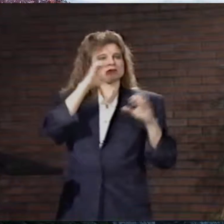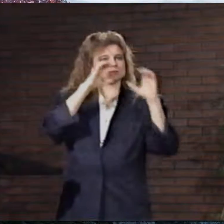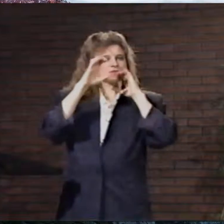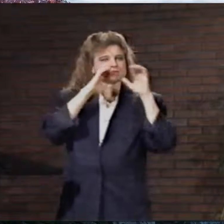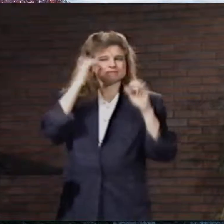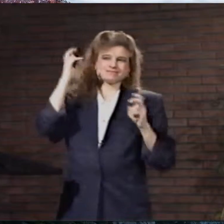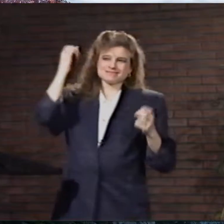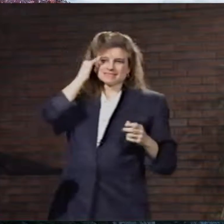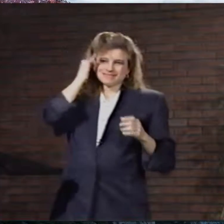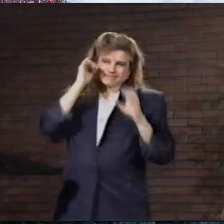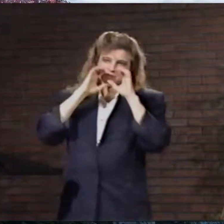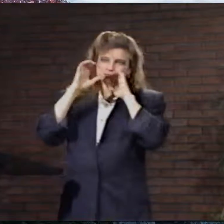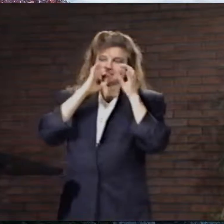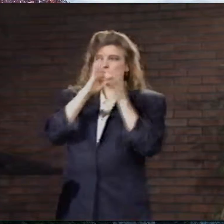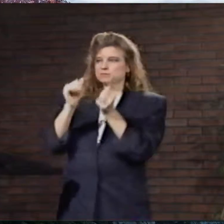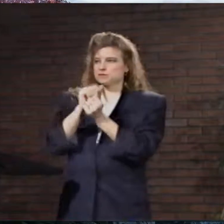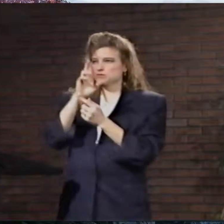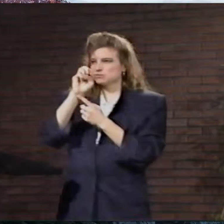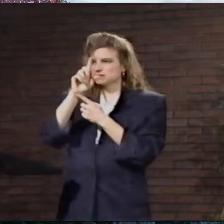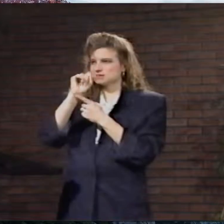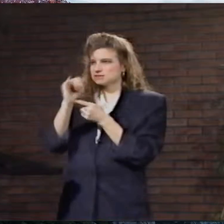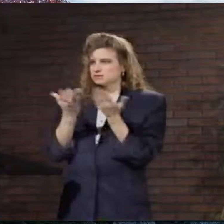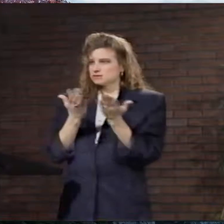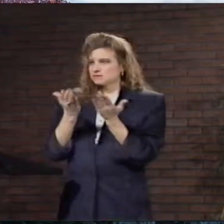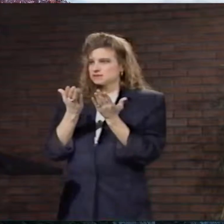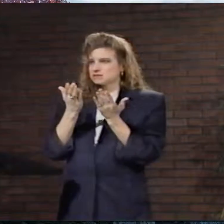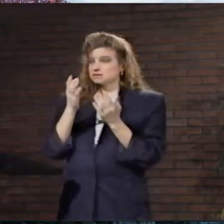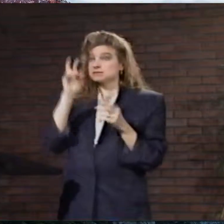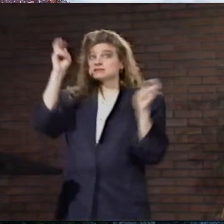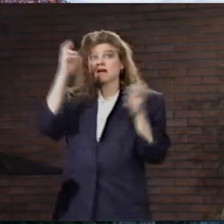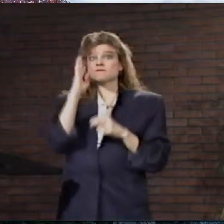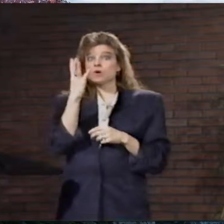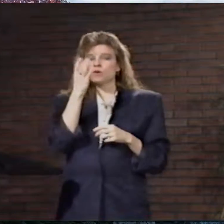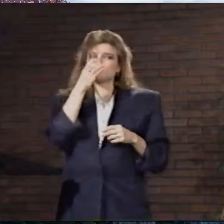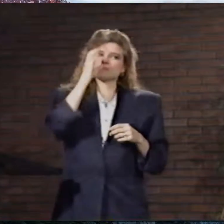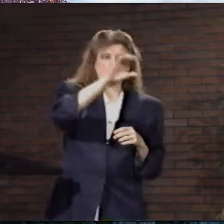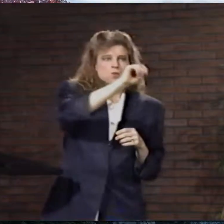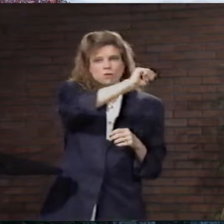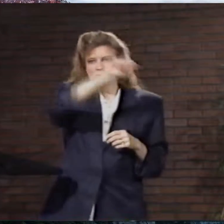The fourth topic is communication.